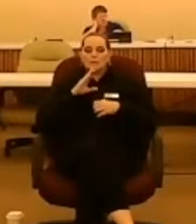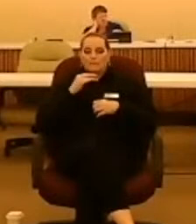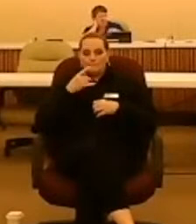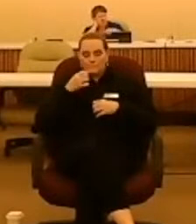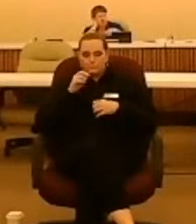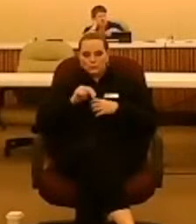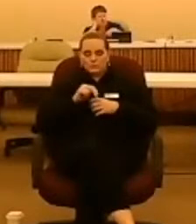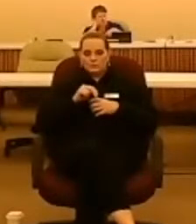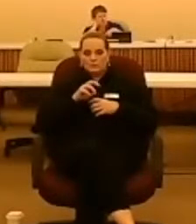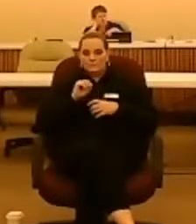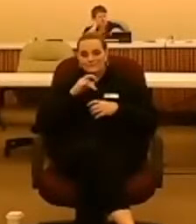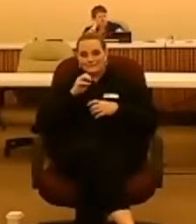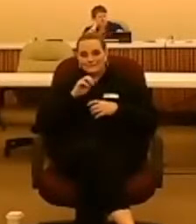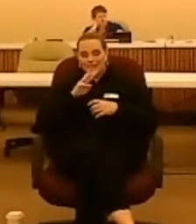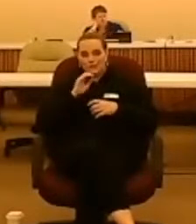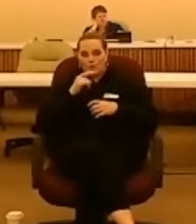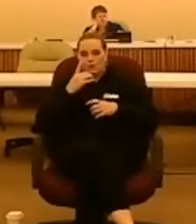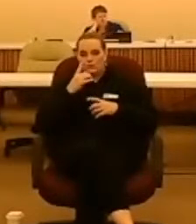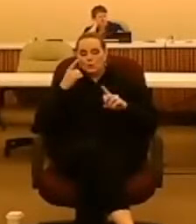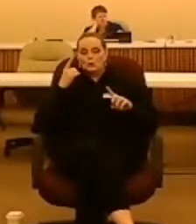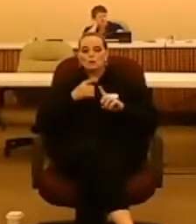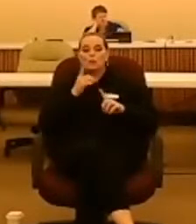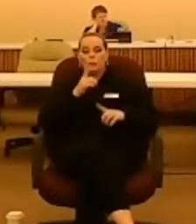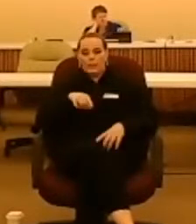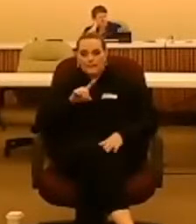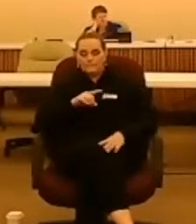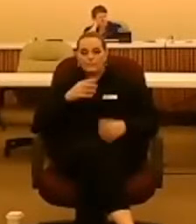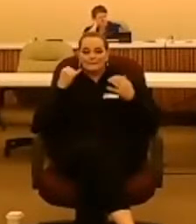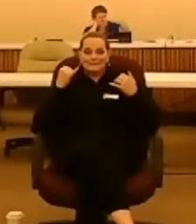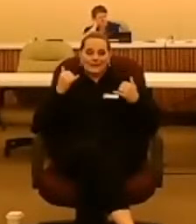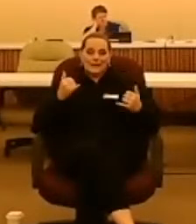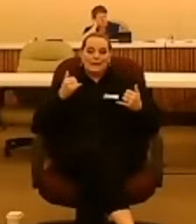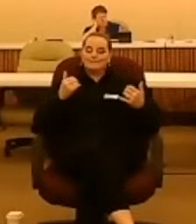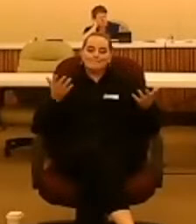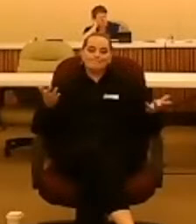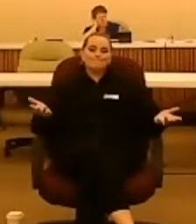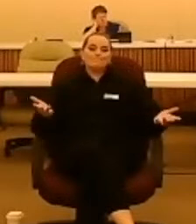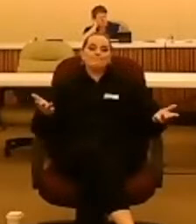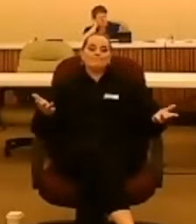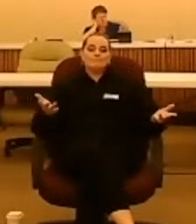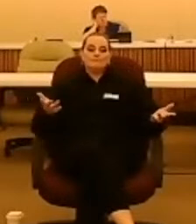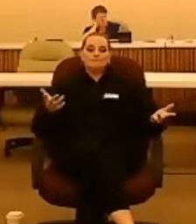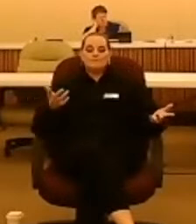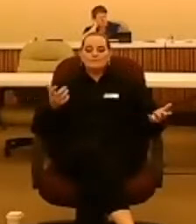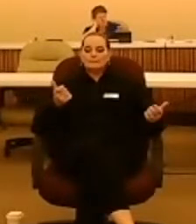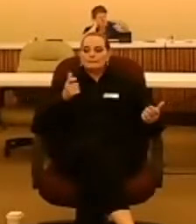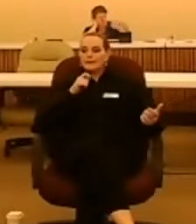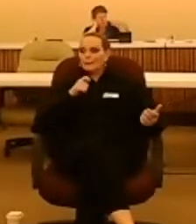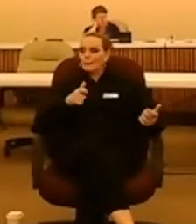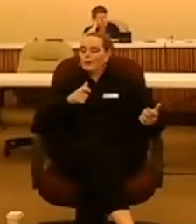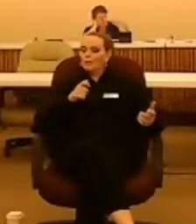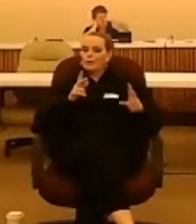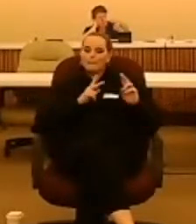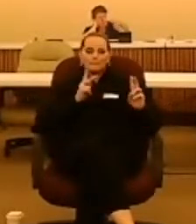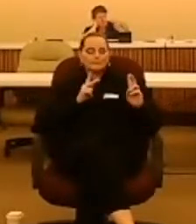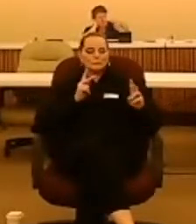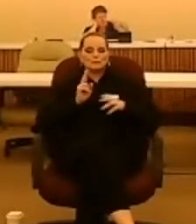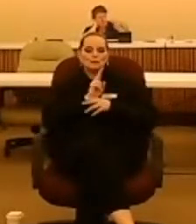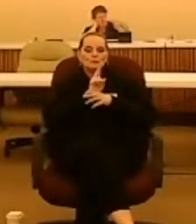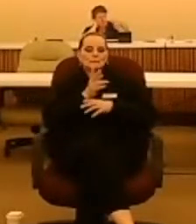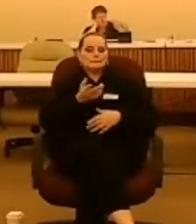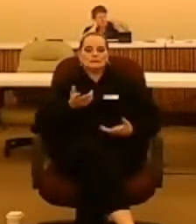their facility. But today, as there is no, I'll call it pedestrian use over there, I did not